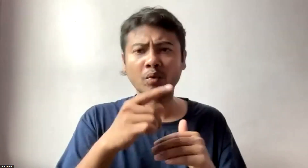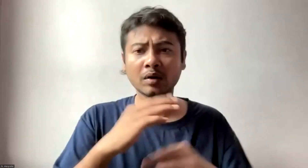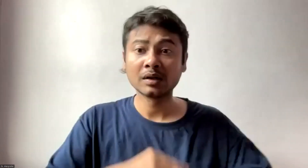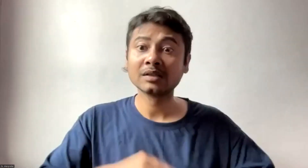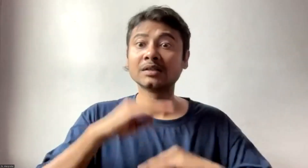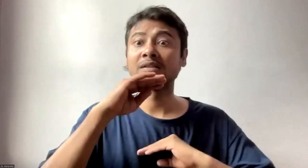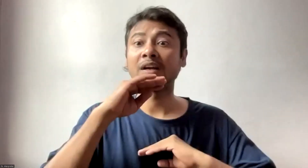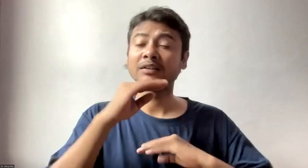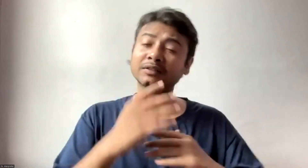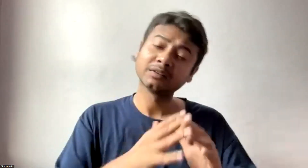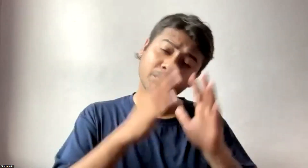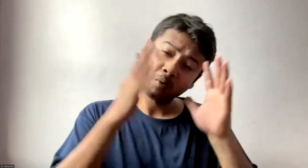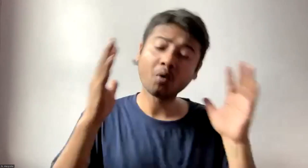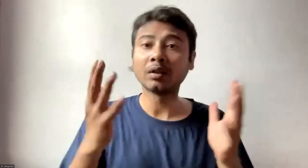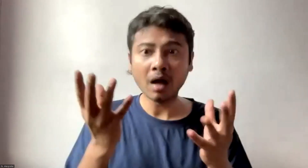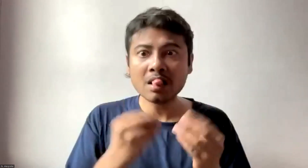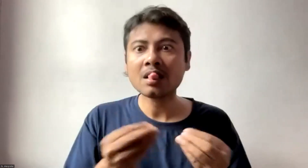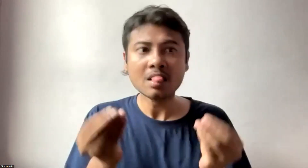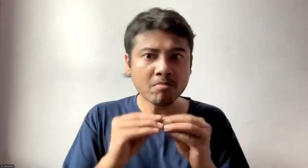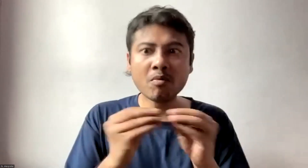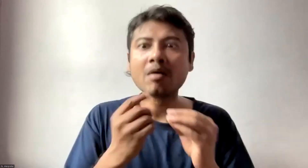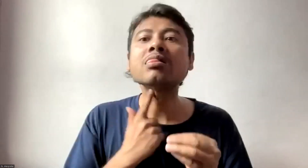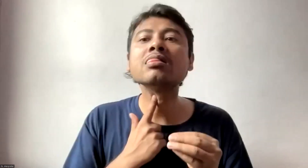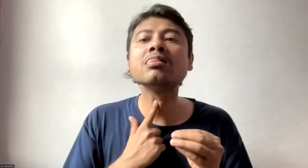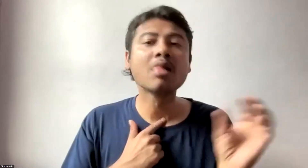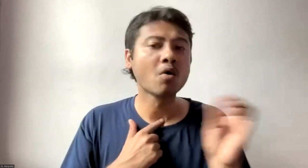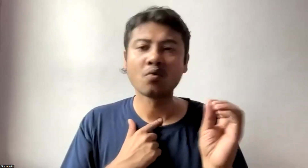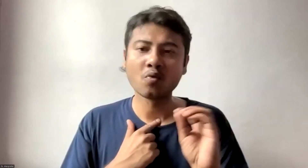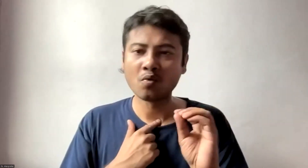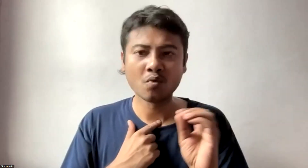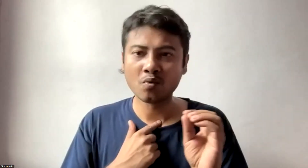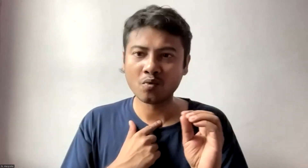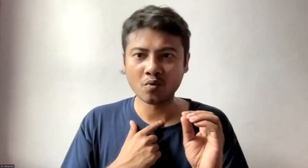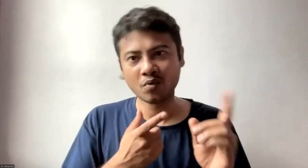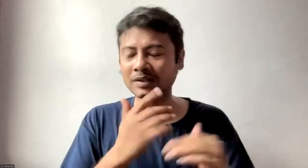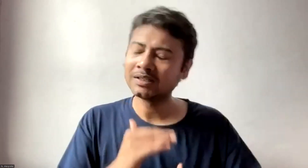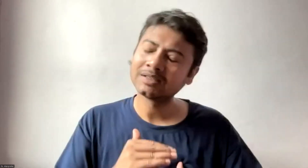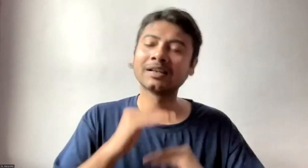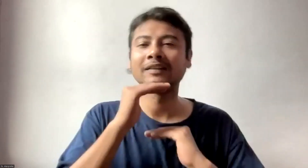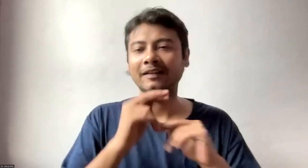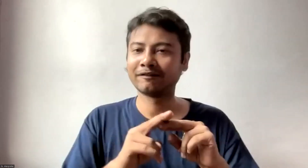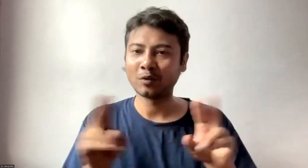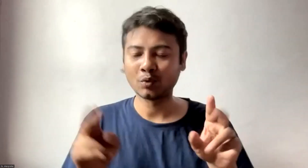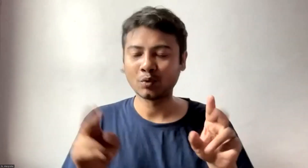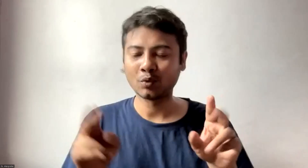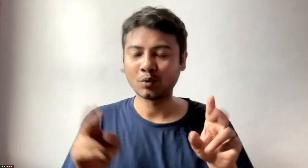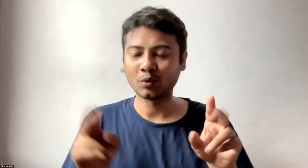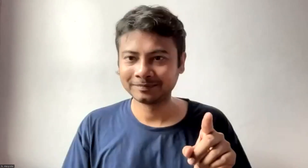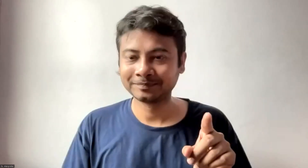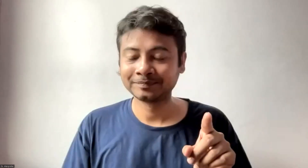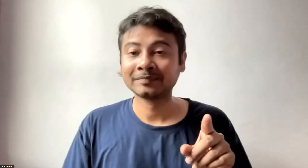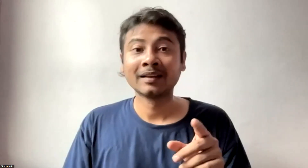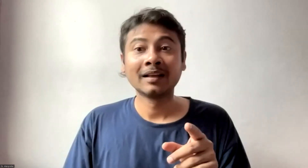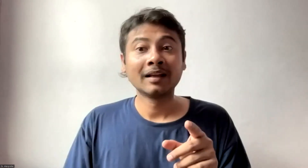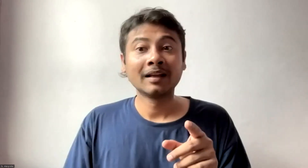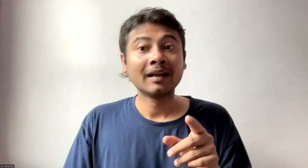But when you are in such a happy state, they do not want to advance